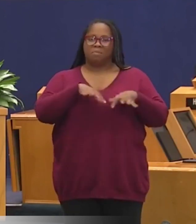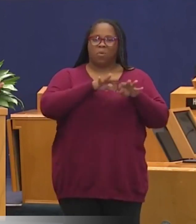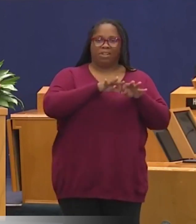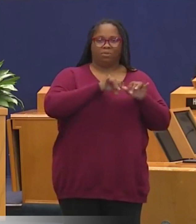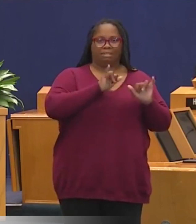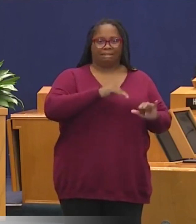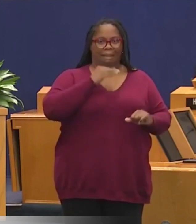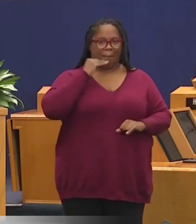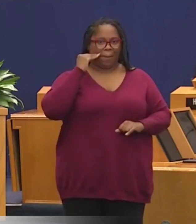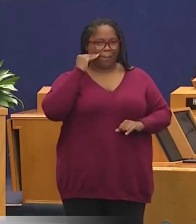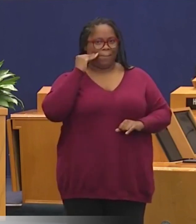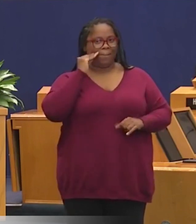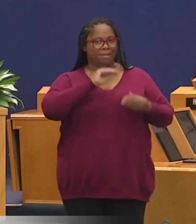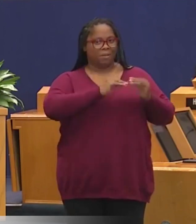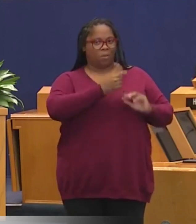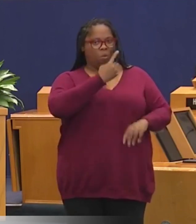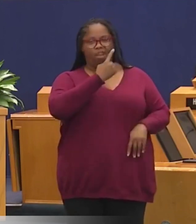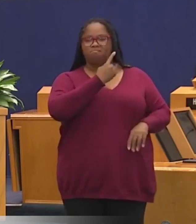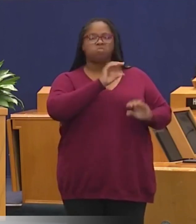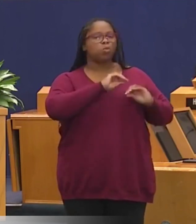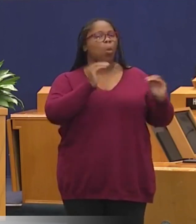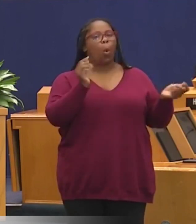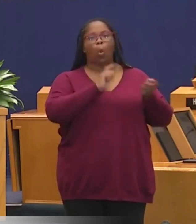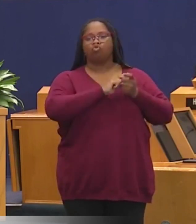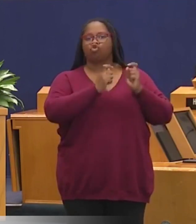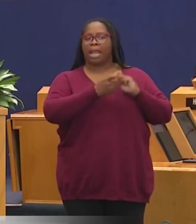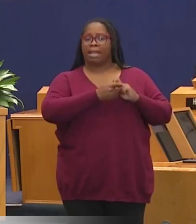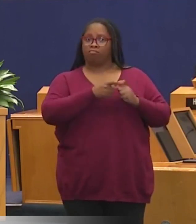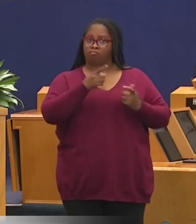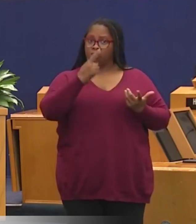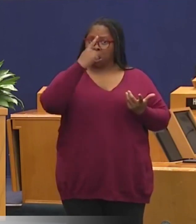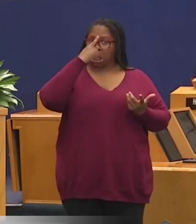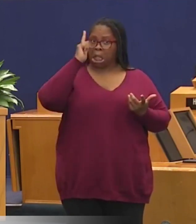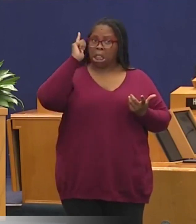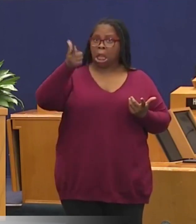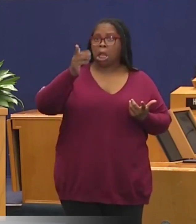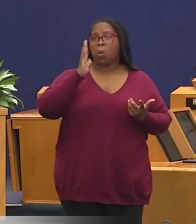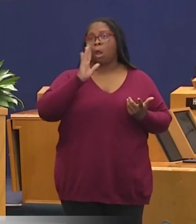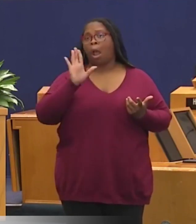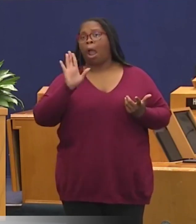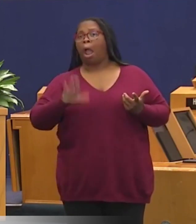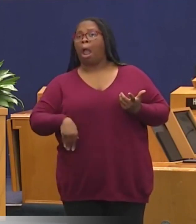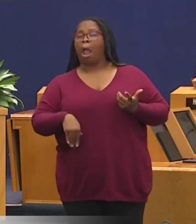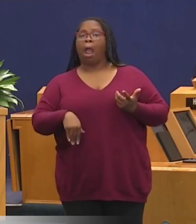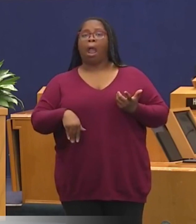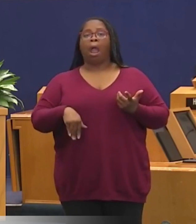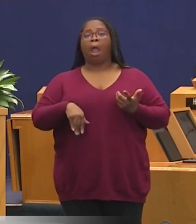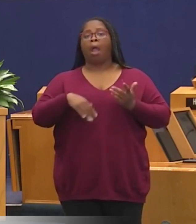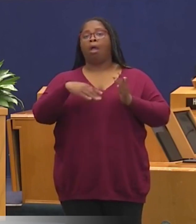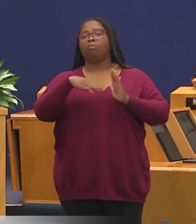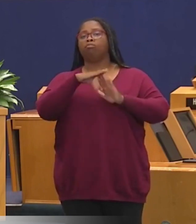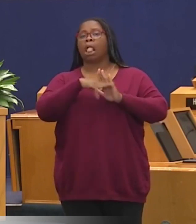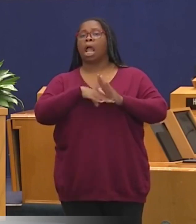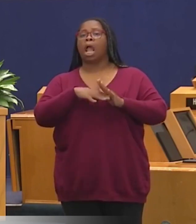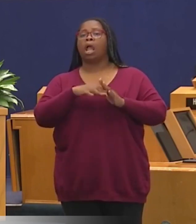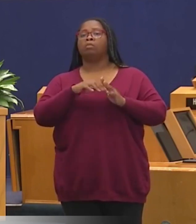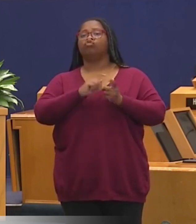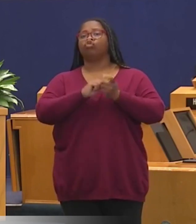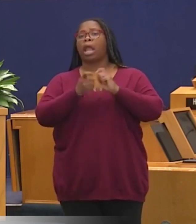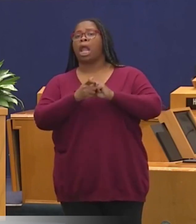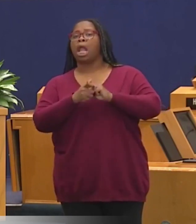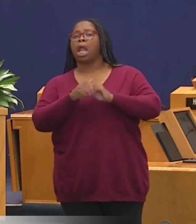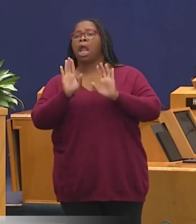been no change in that, and there's unlikely to be any change in that in the weeks to come. So please only go out